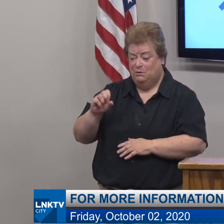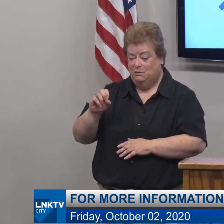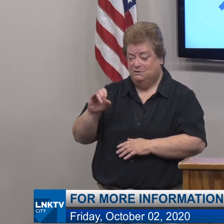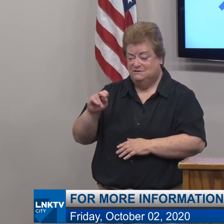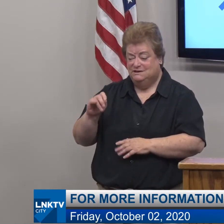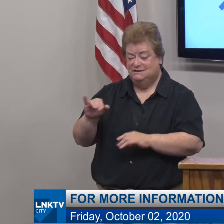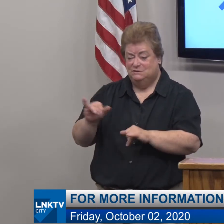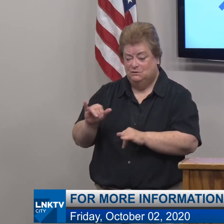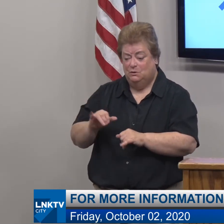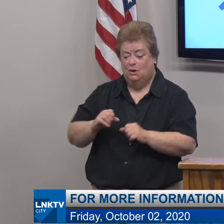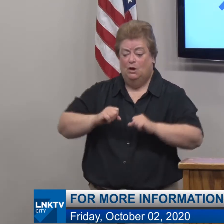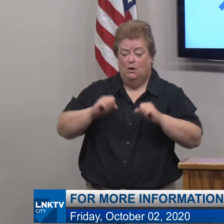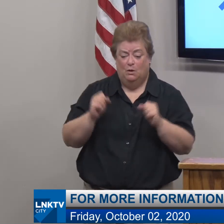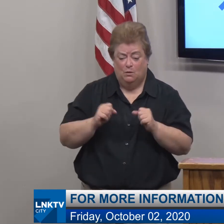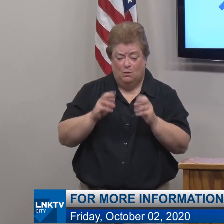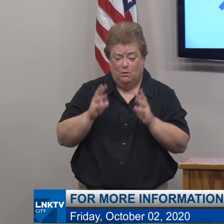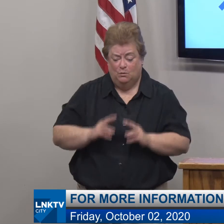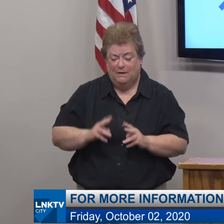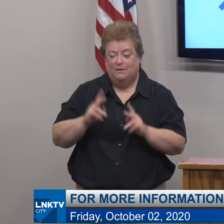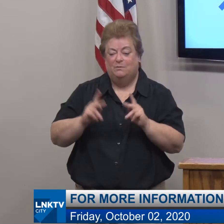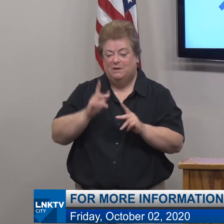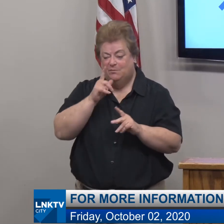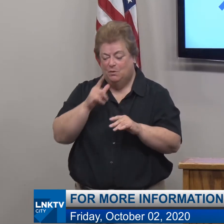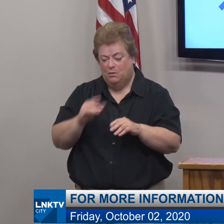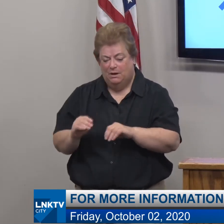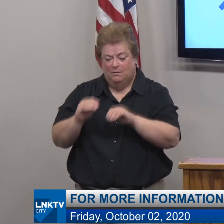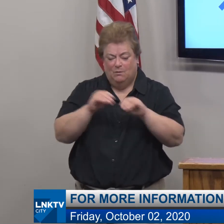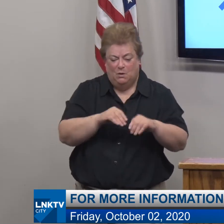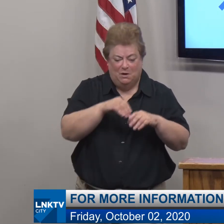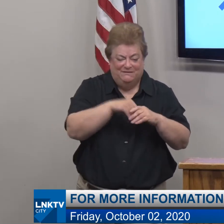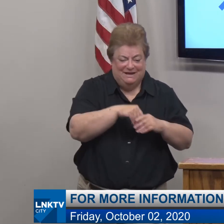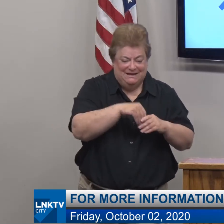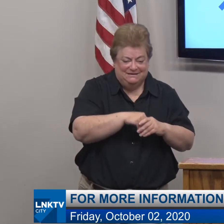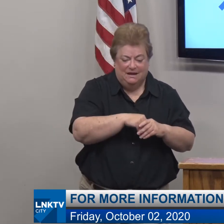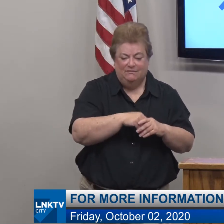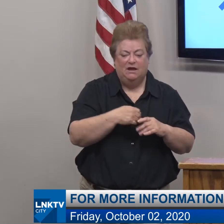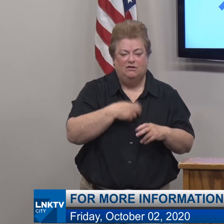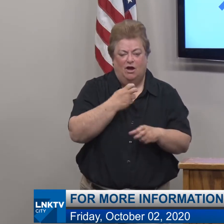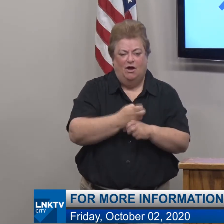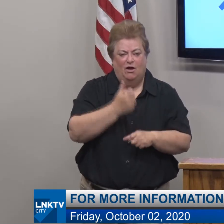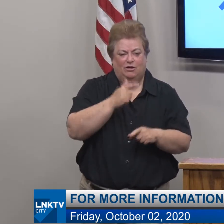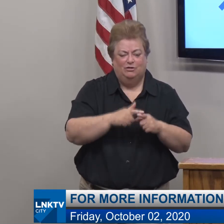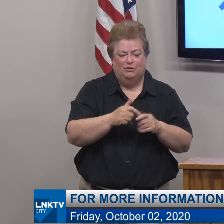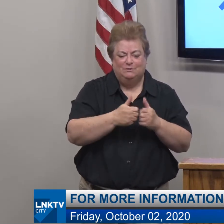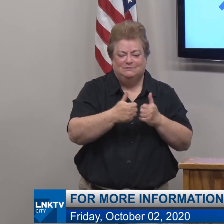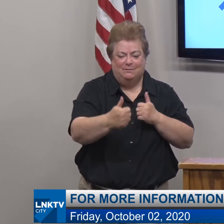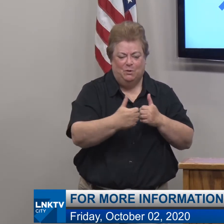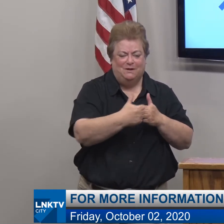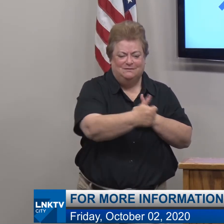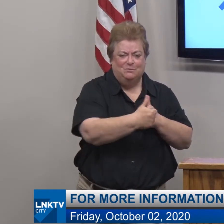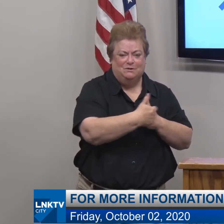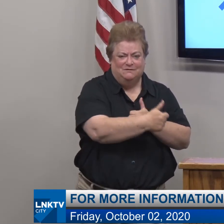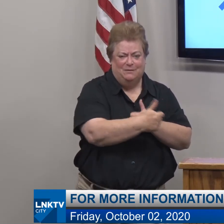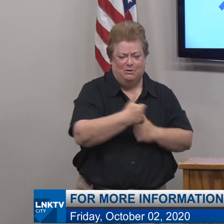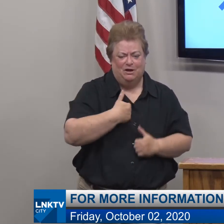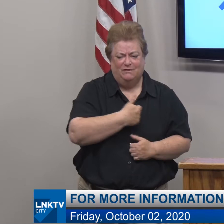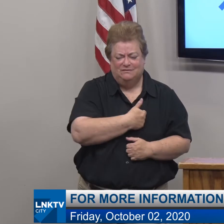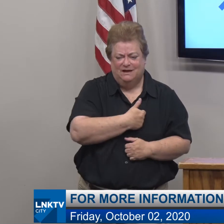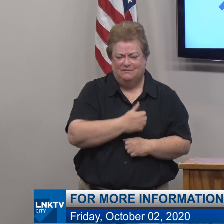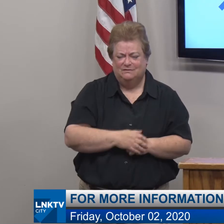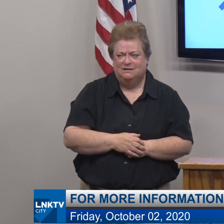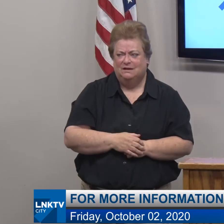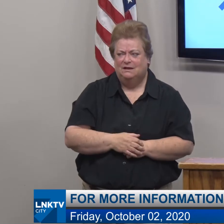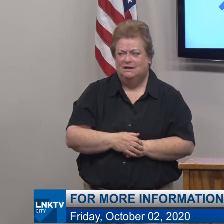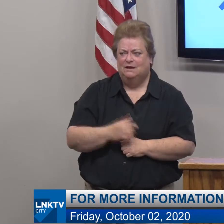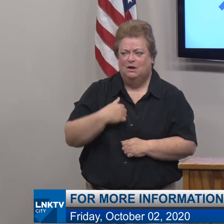cold weather will move people indoors, which is harder to distance ourselves from others. We can't move past this pandemic